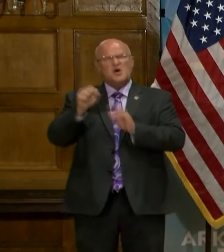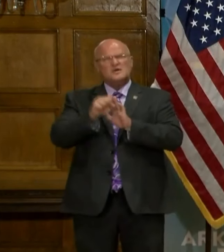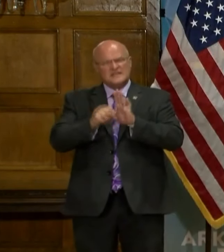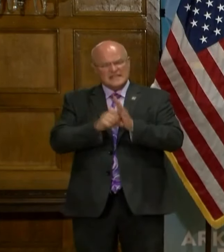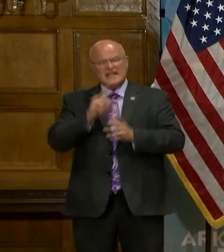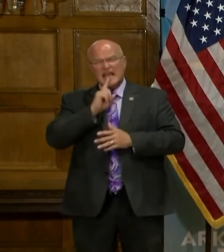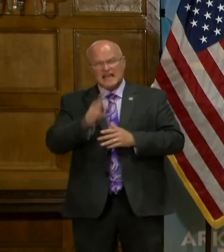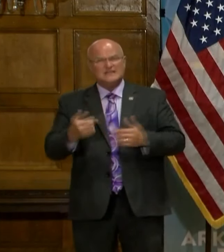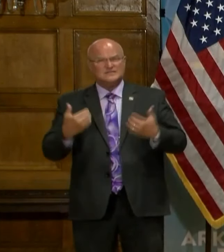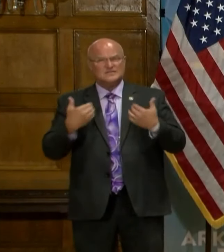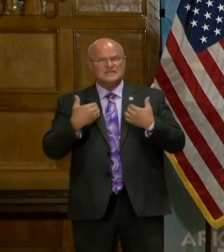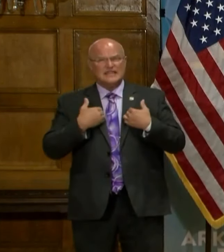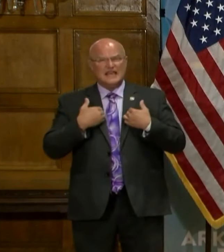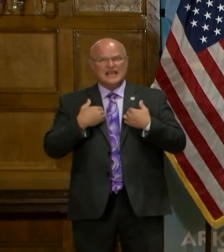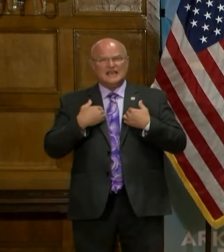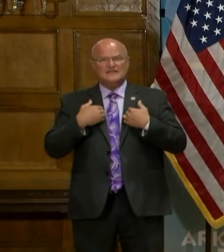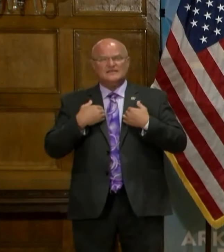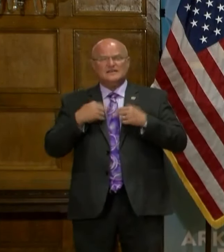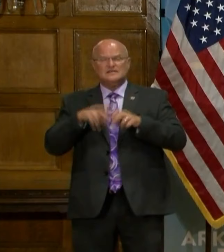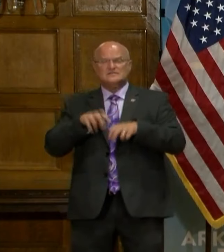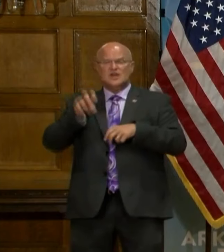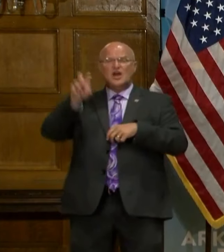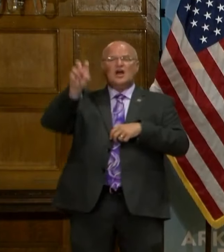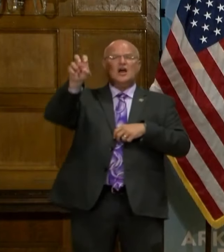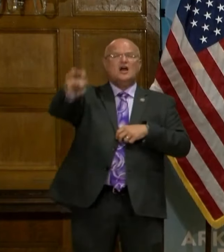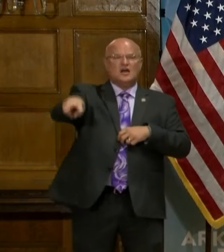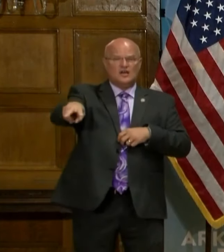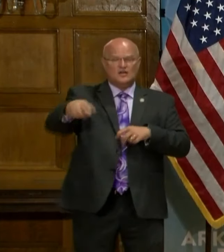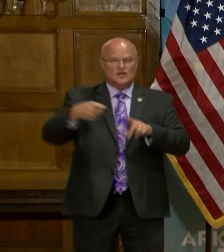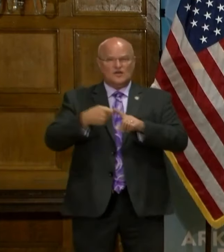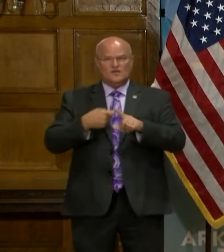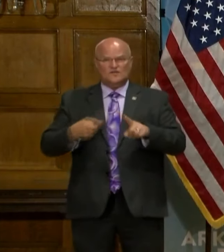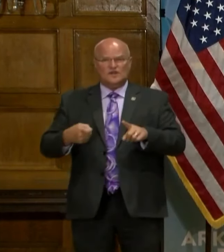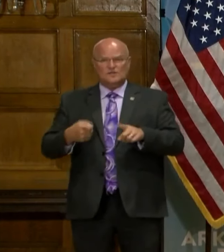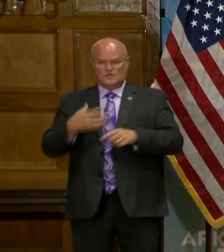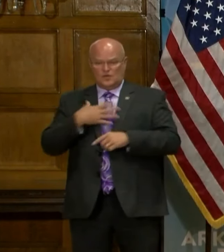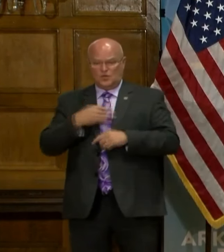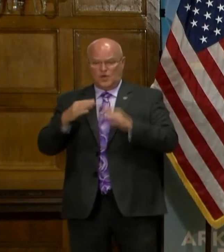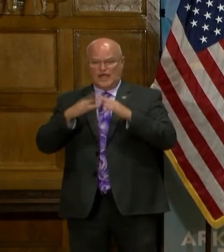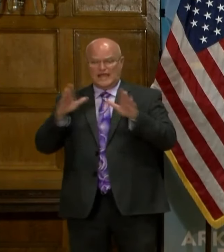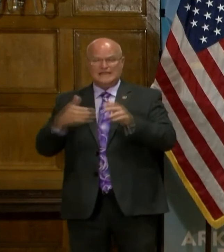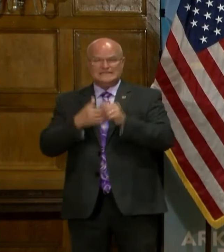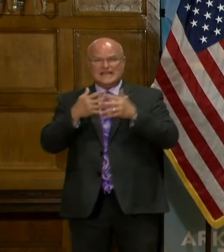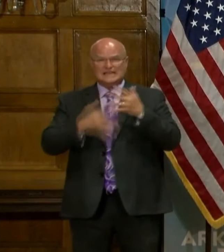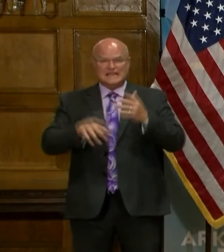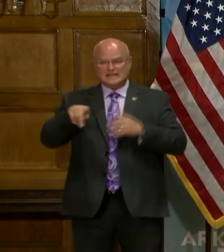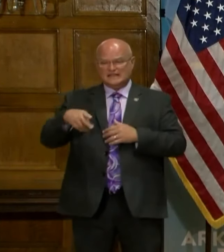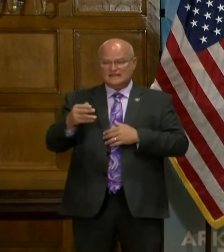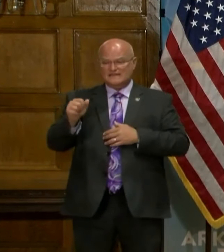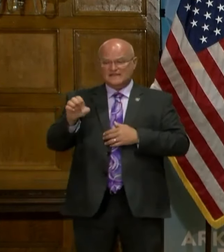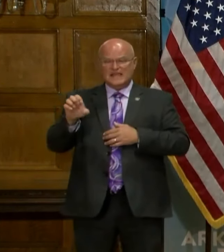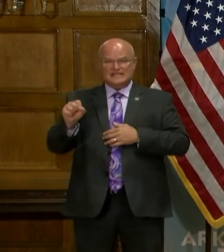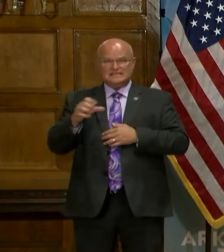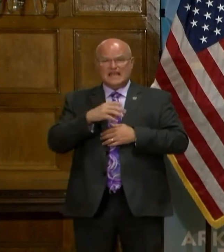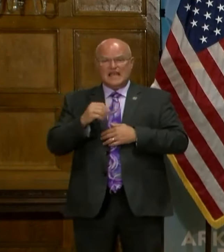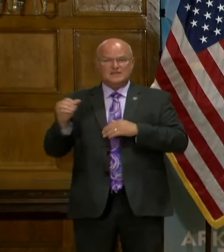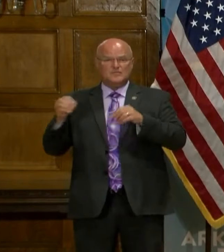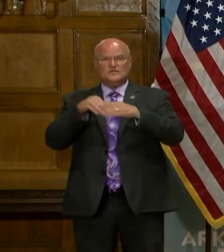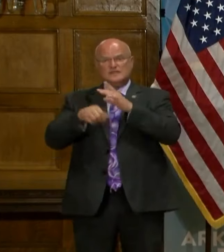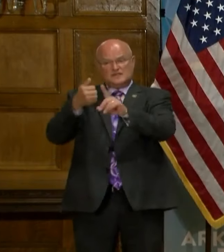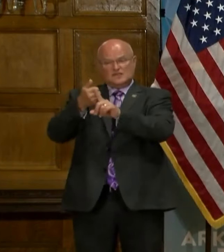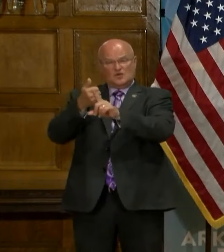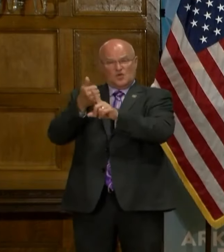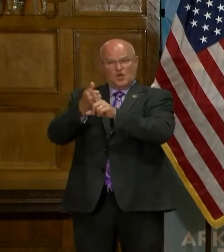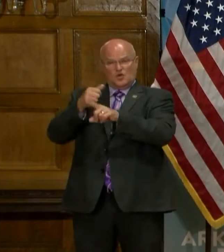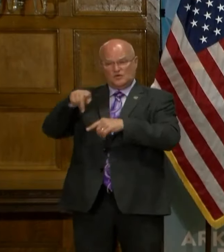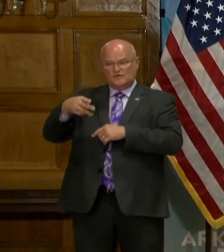states actually have jumped way out from the White House guidelines on phases and have moved into their